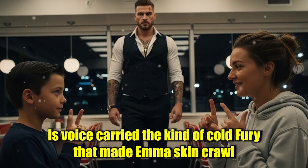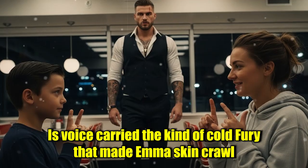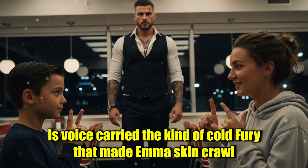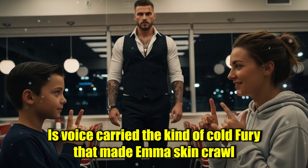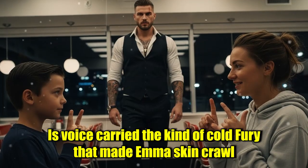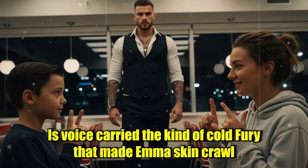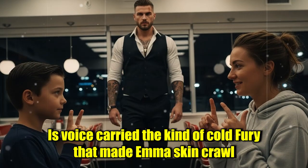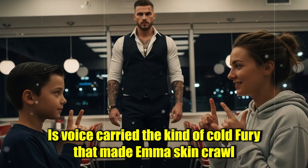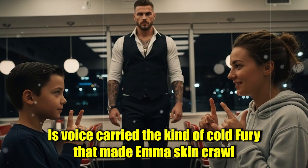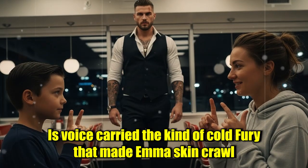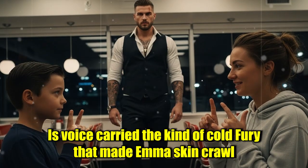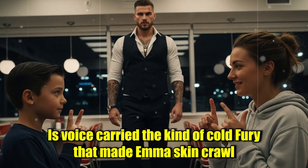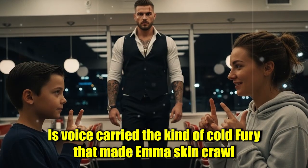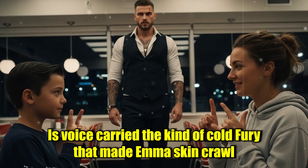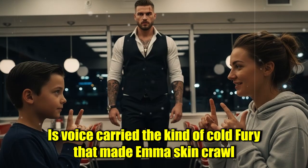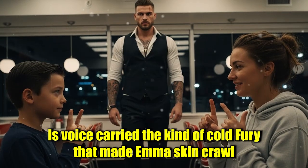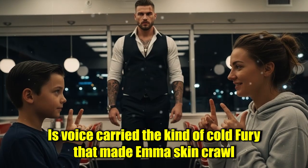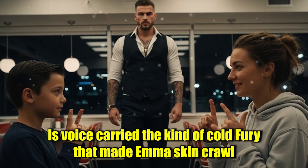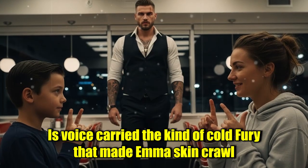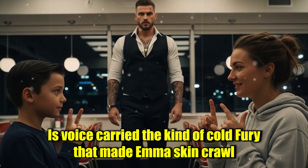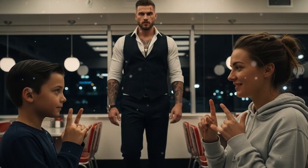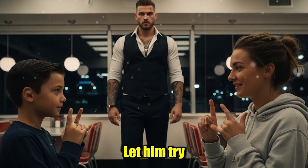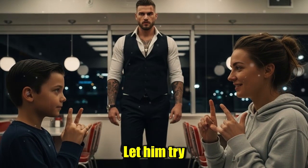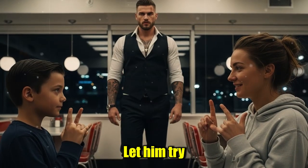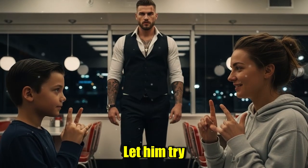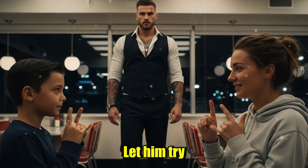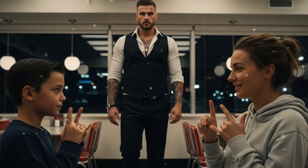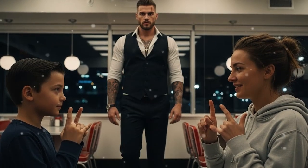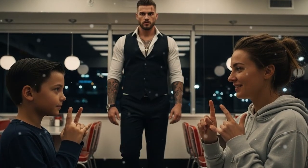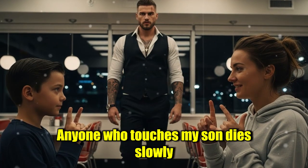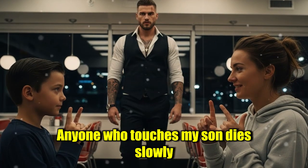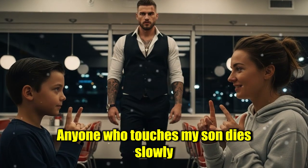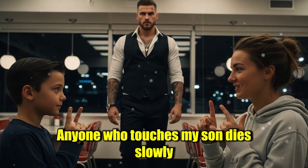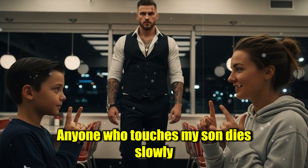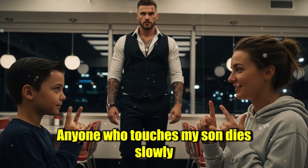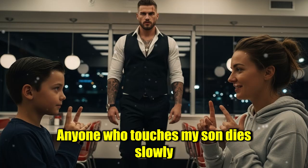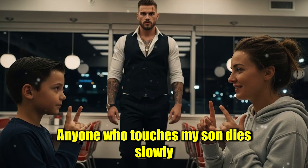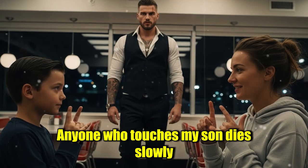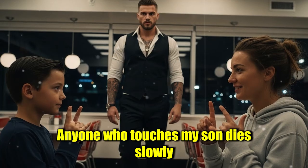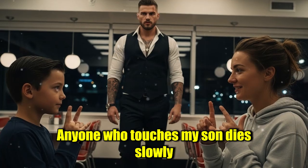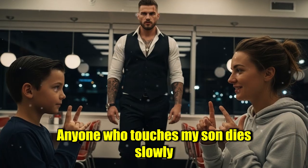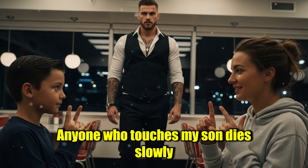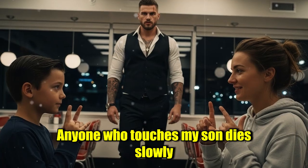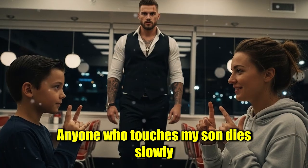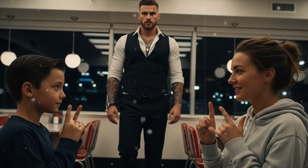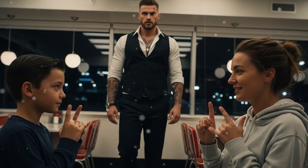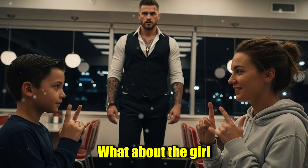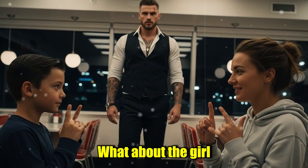carried the kind of cold fury that made Emma's skin crawl. "Let him try. Anyone who touches my son dies slowly." "What about